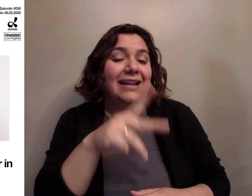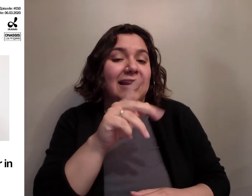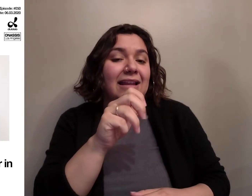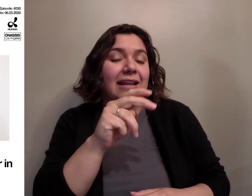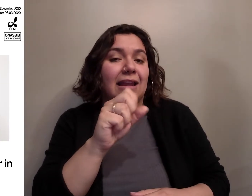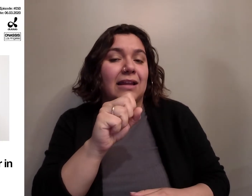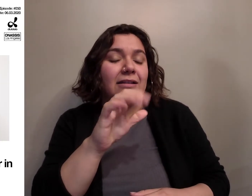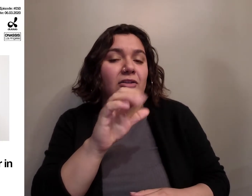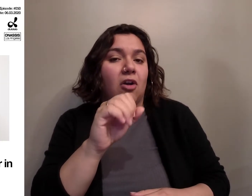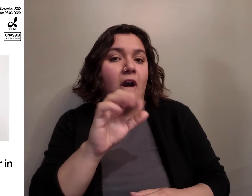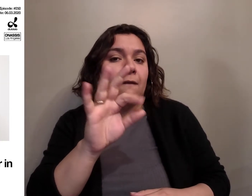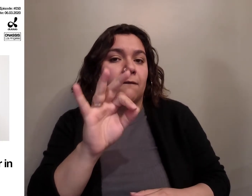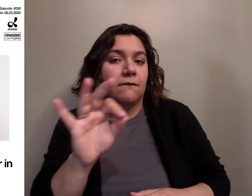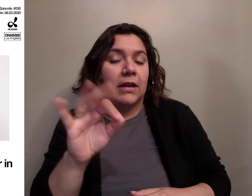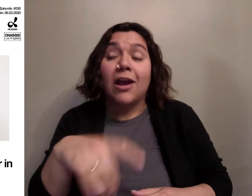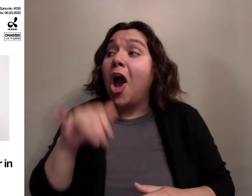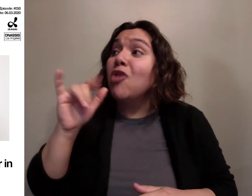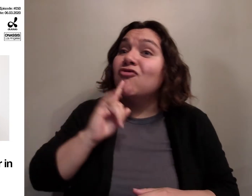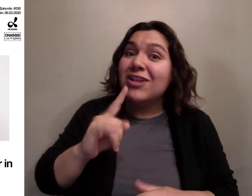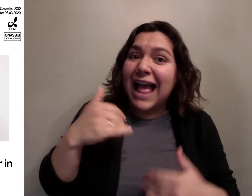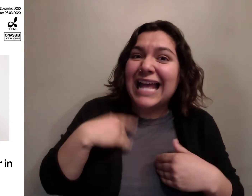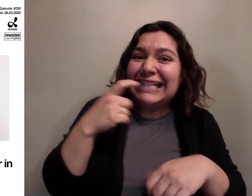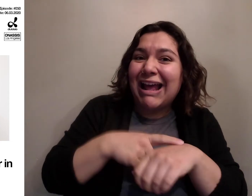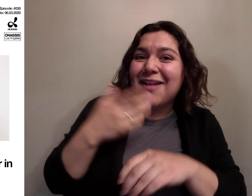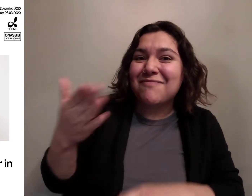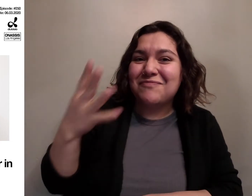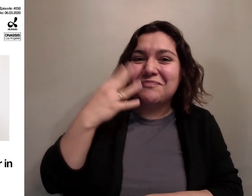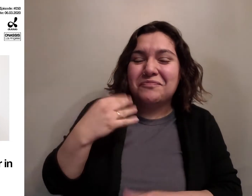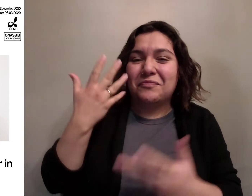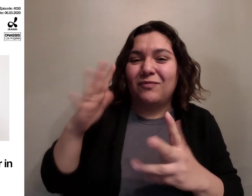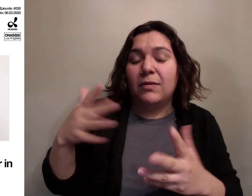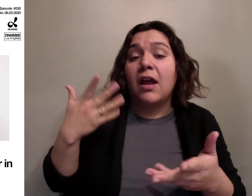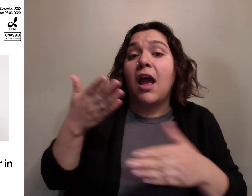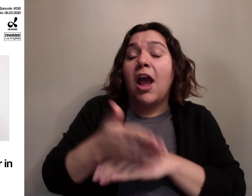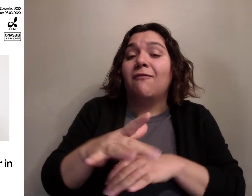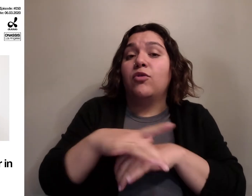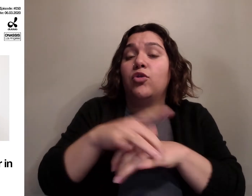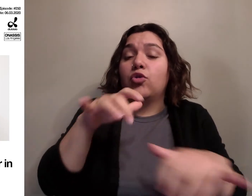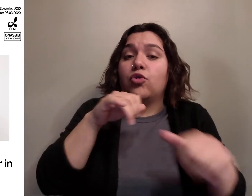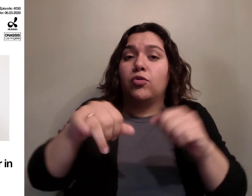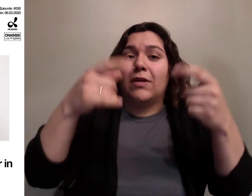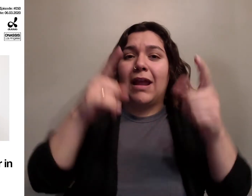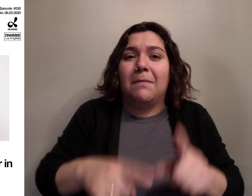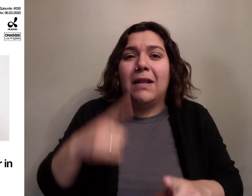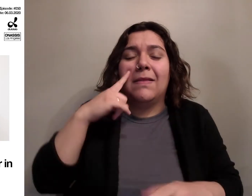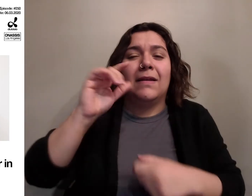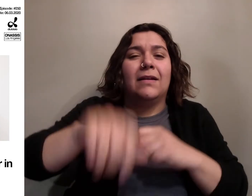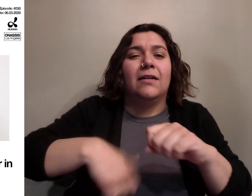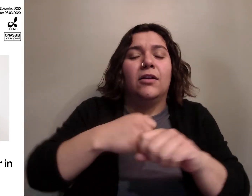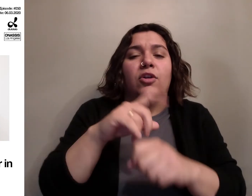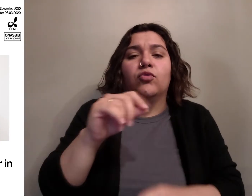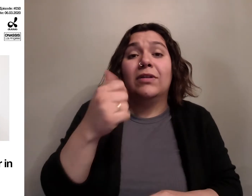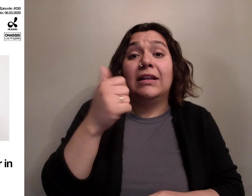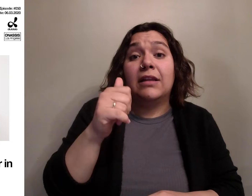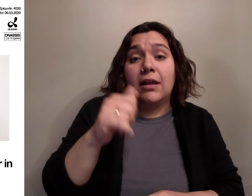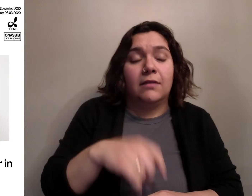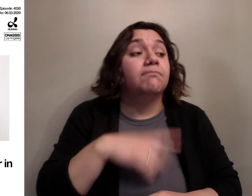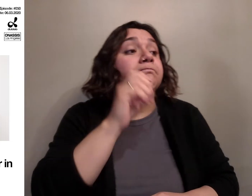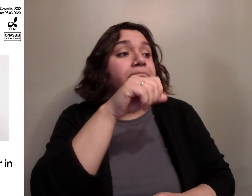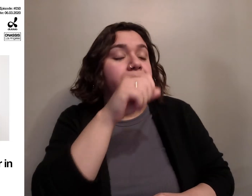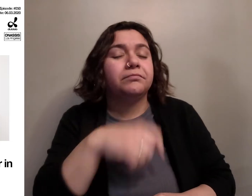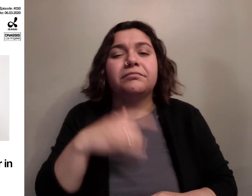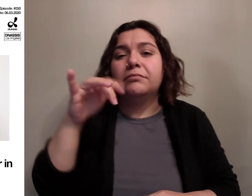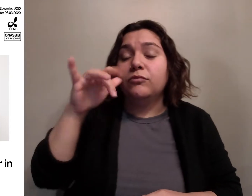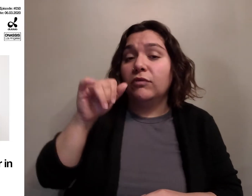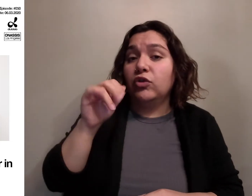in Kenskoff. Oh, really? I spent some time in Kenskoff after the earthquake that happened. I